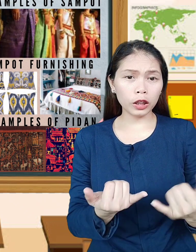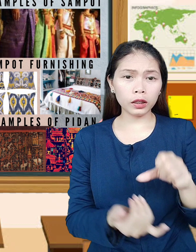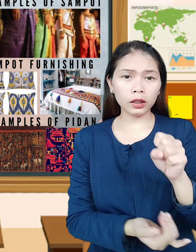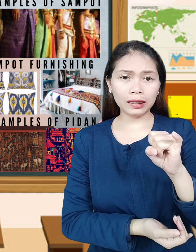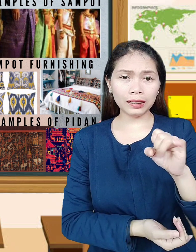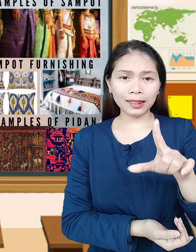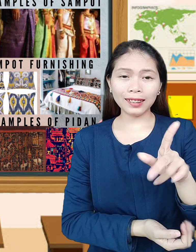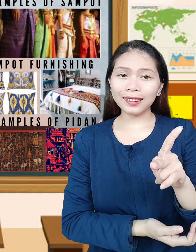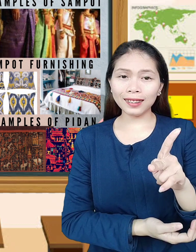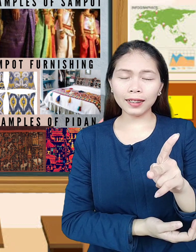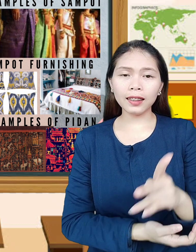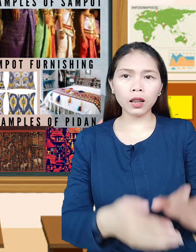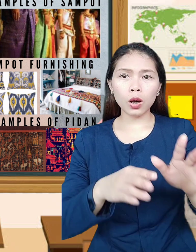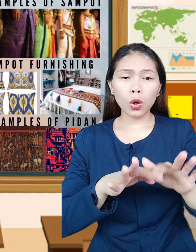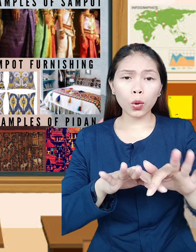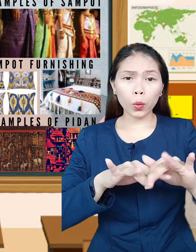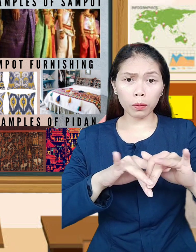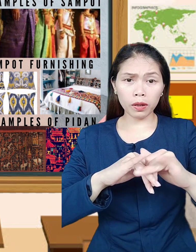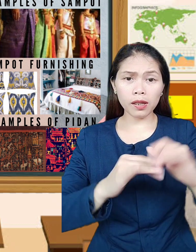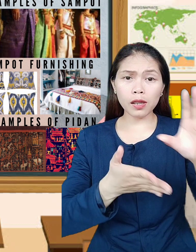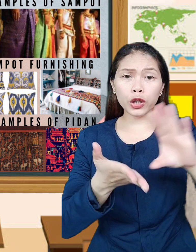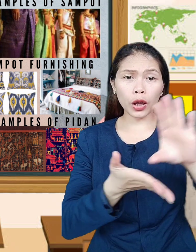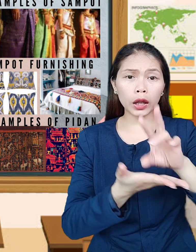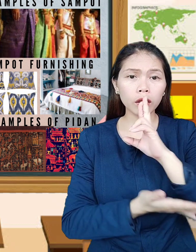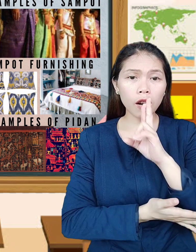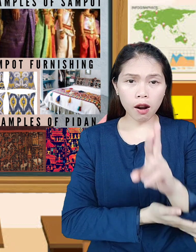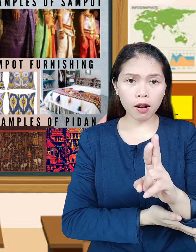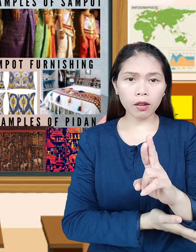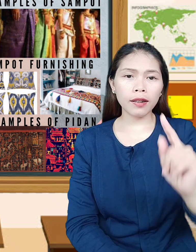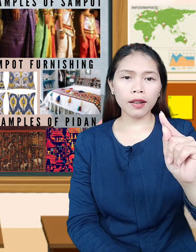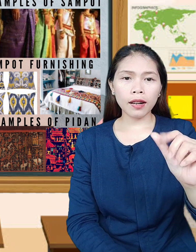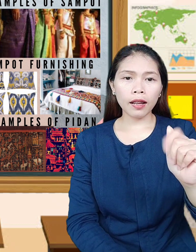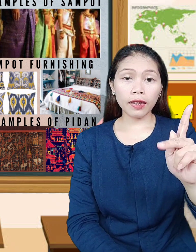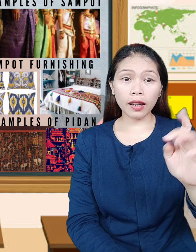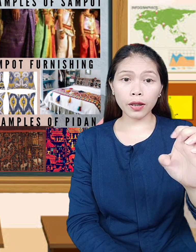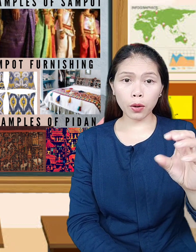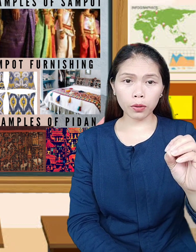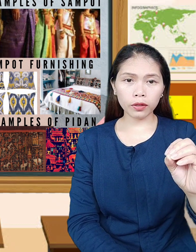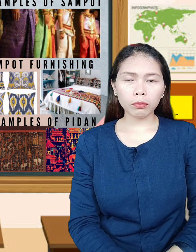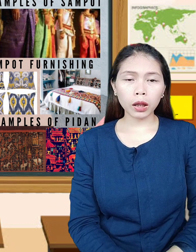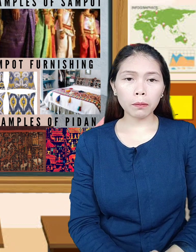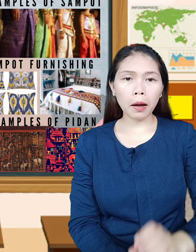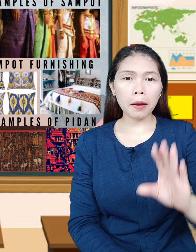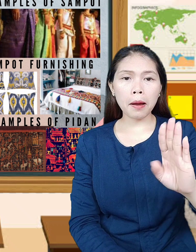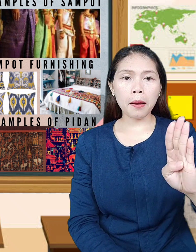Cambodia's modern silk weaving centers are Takeo,